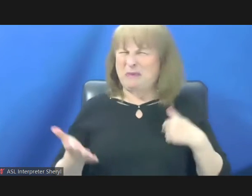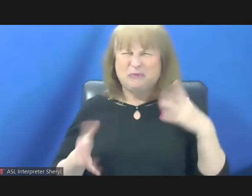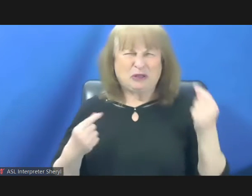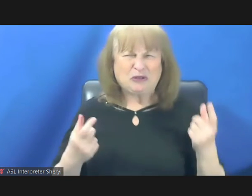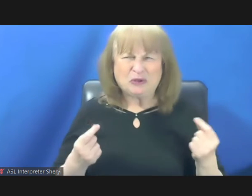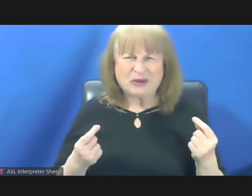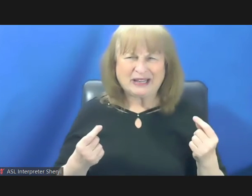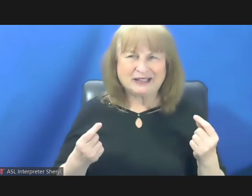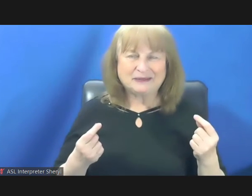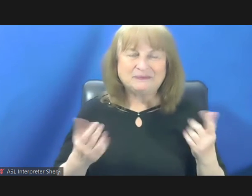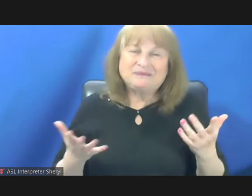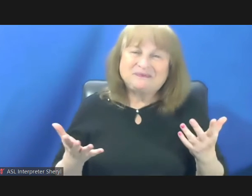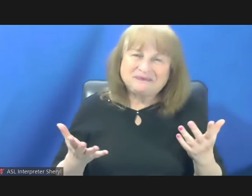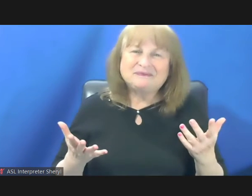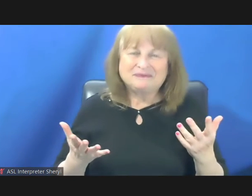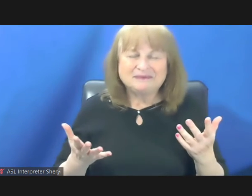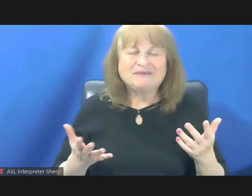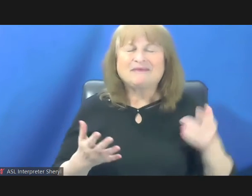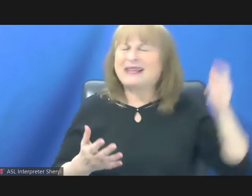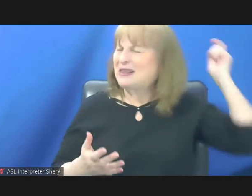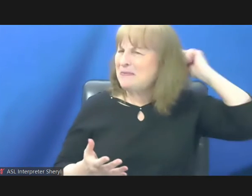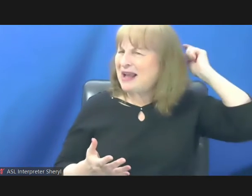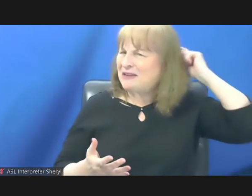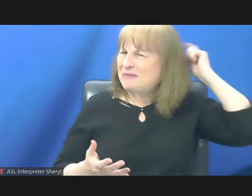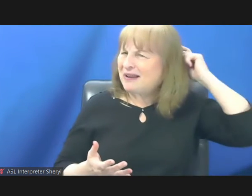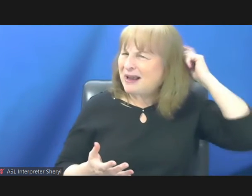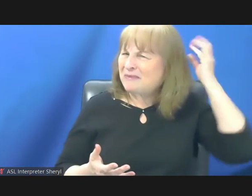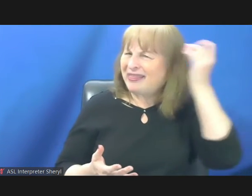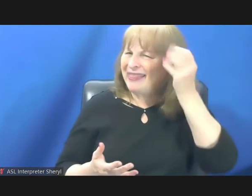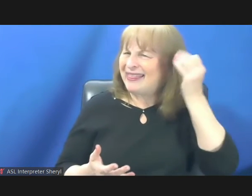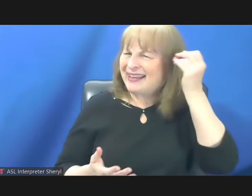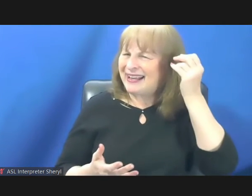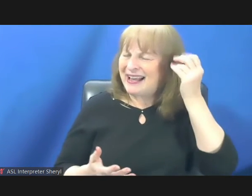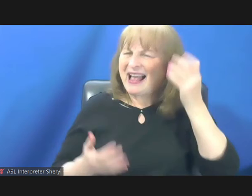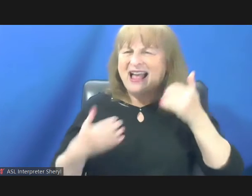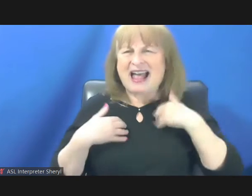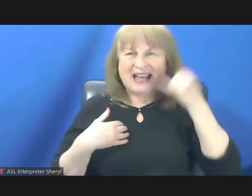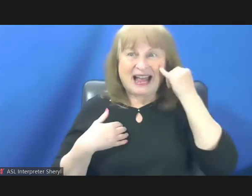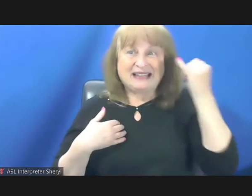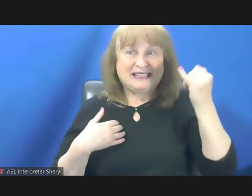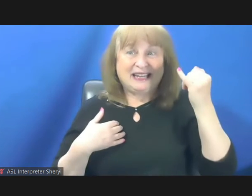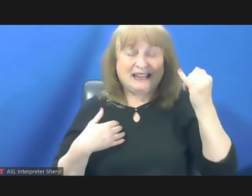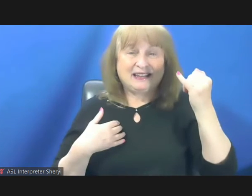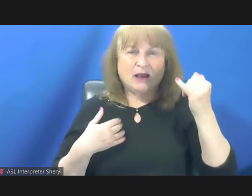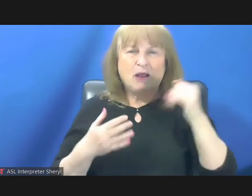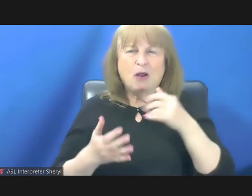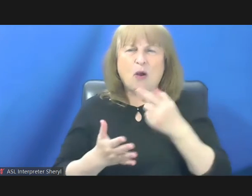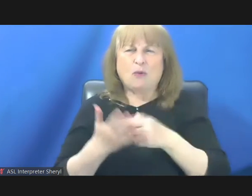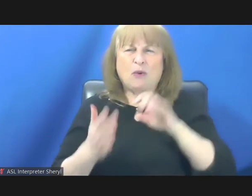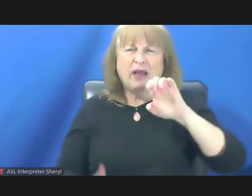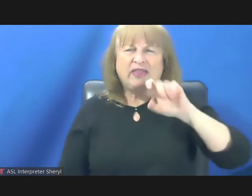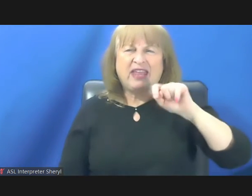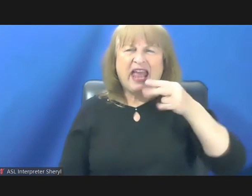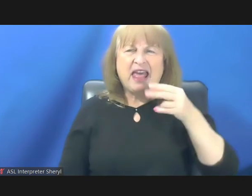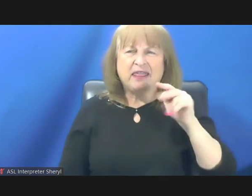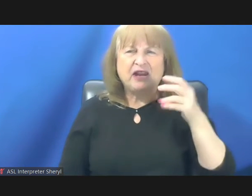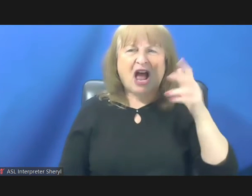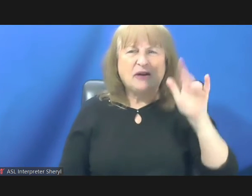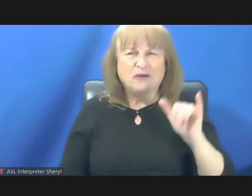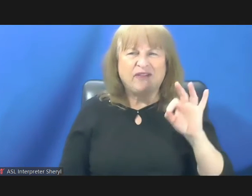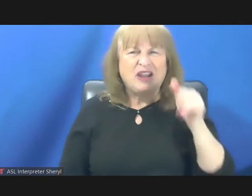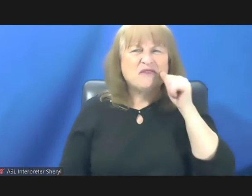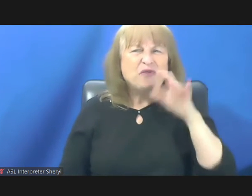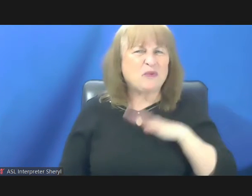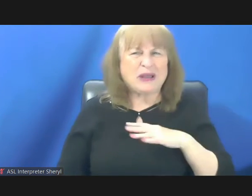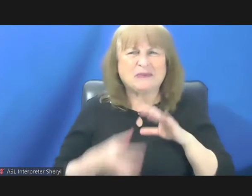doing, in the back of my head, I had the idea of what the ethnography of women is all about. And so I had